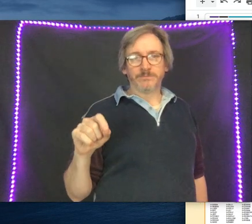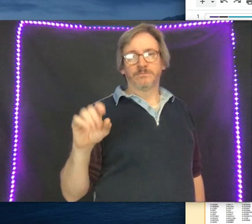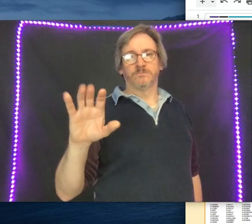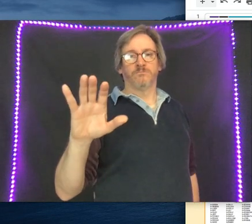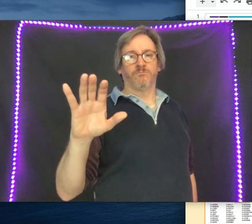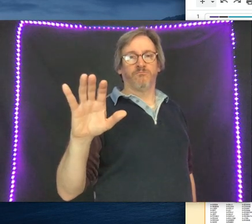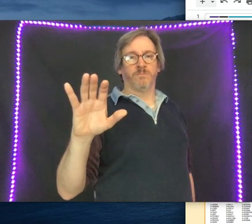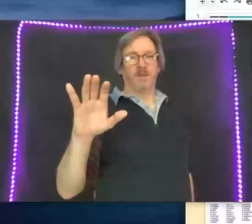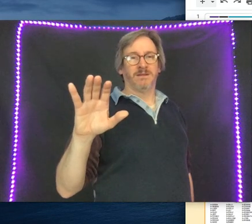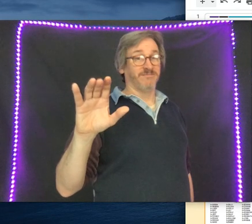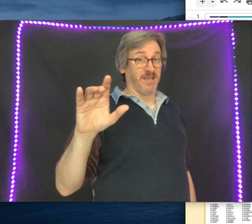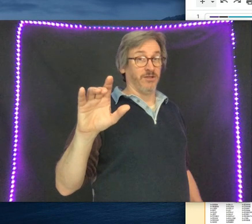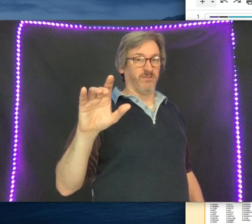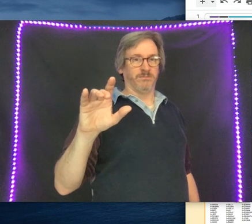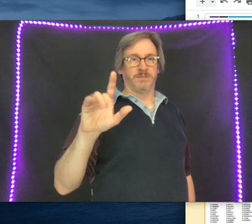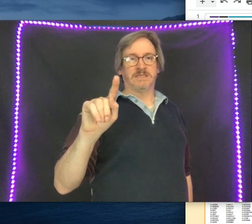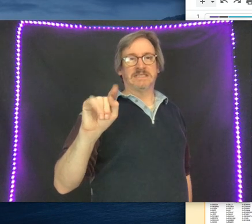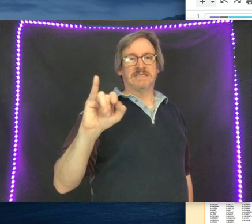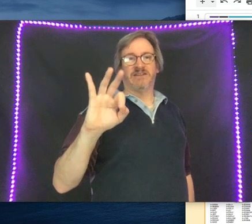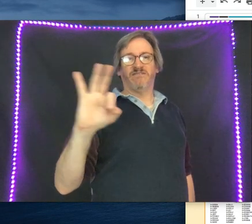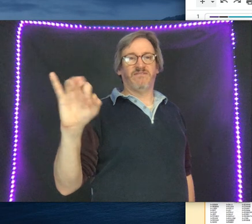Dunham.com. Thank you for